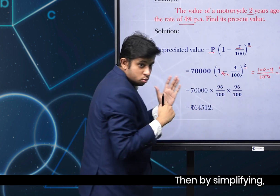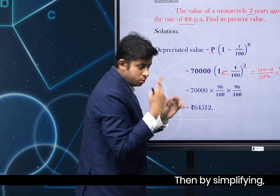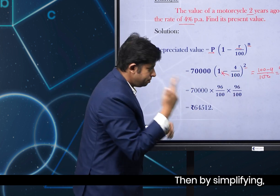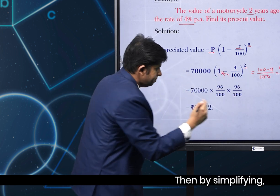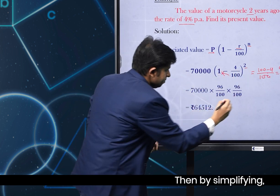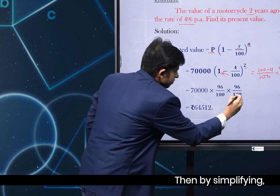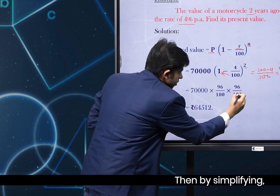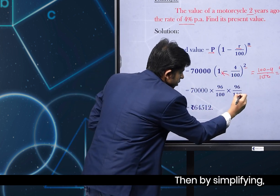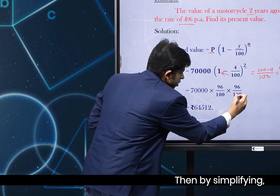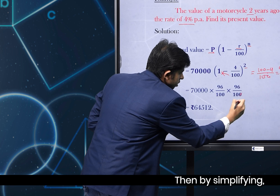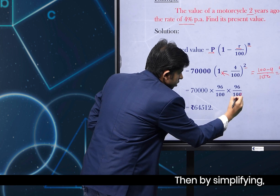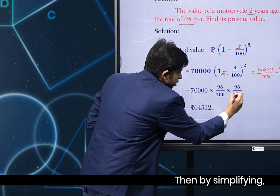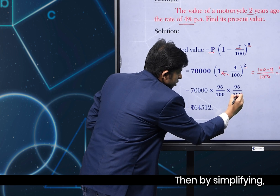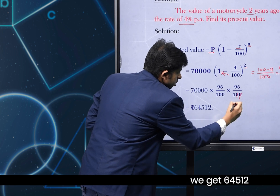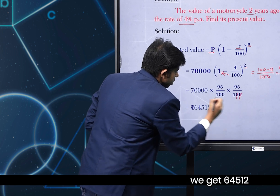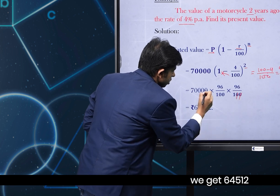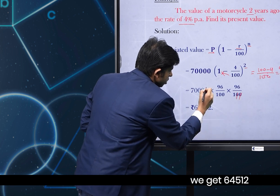Then by simplifying we get